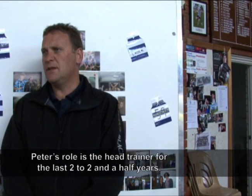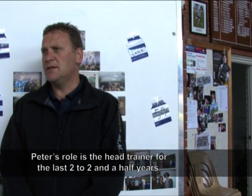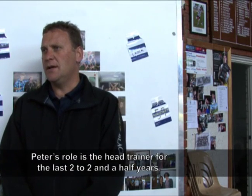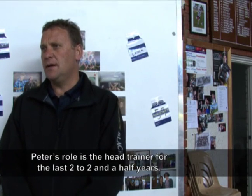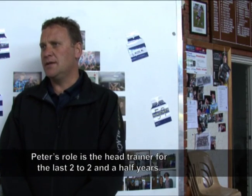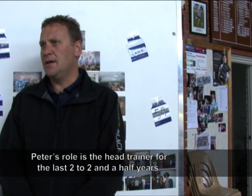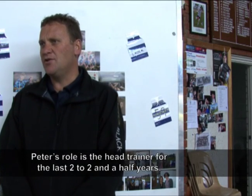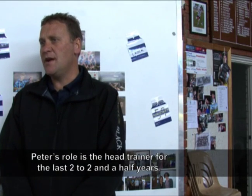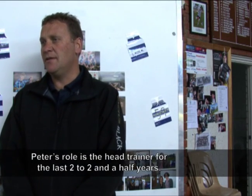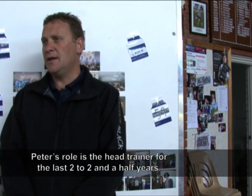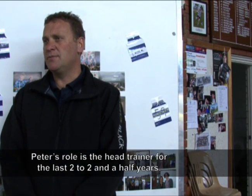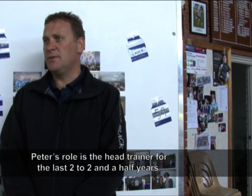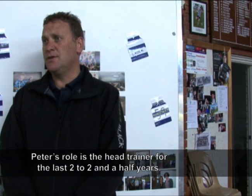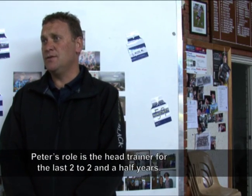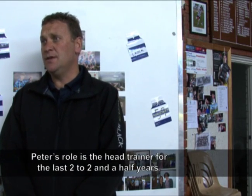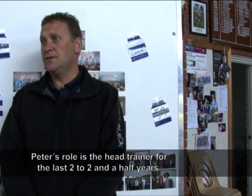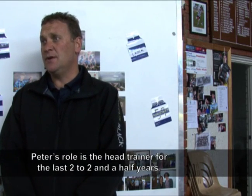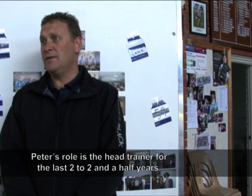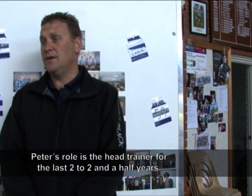is the head trainer in the last probably 2 years, 2.5 years.